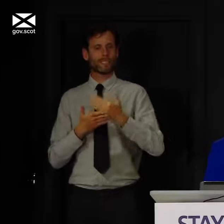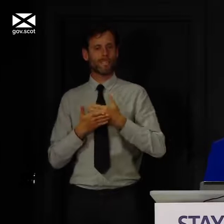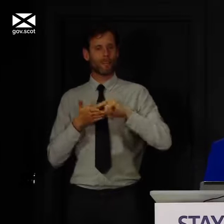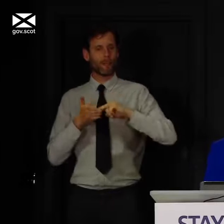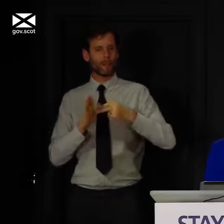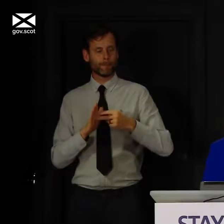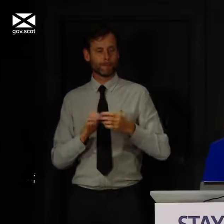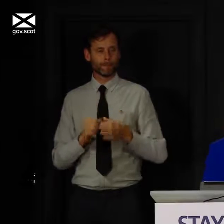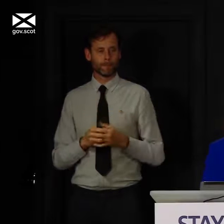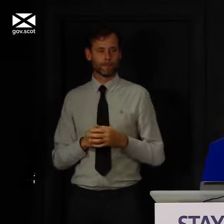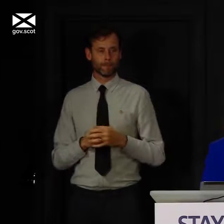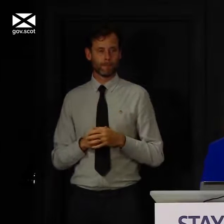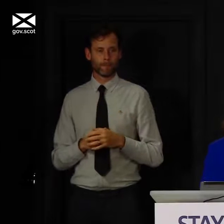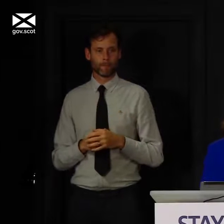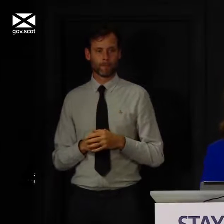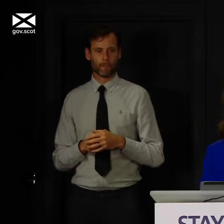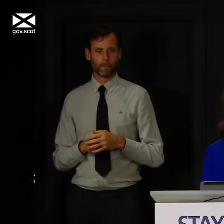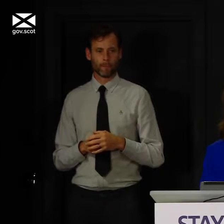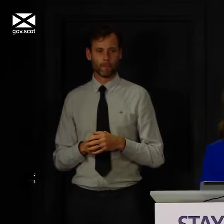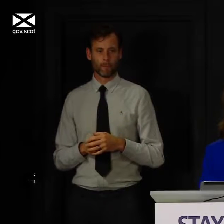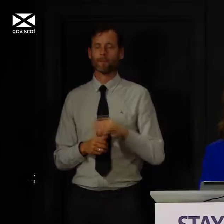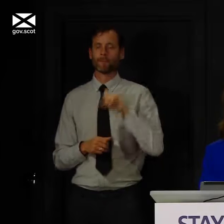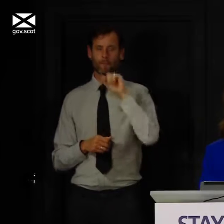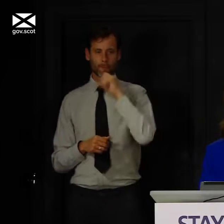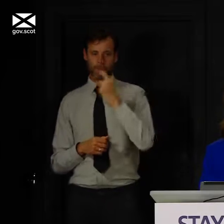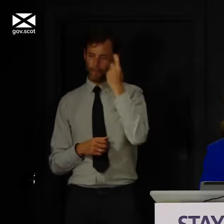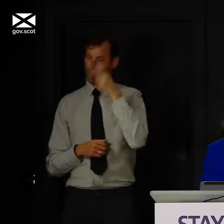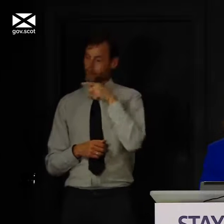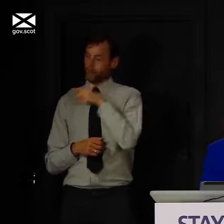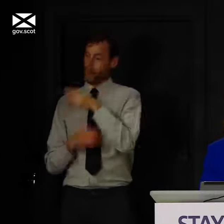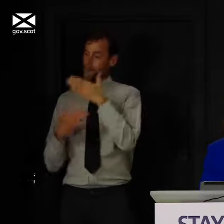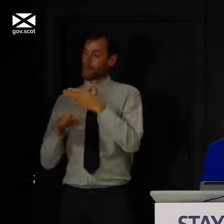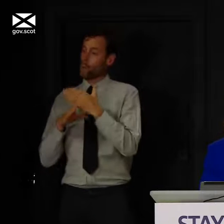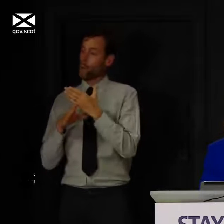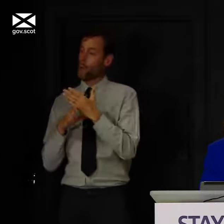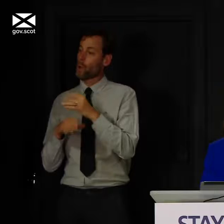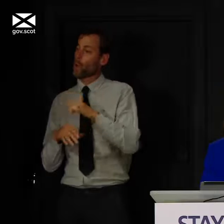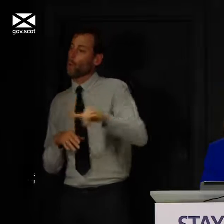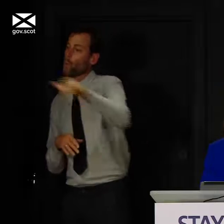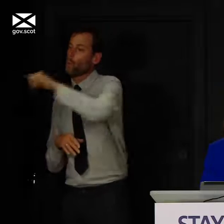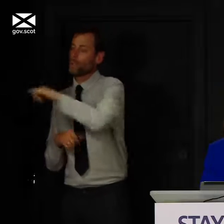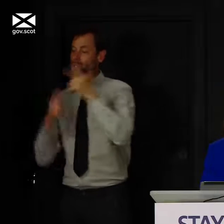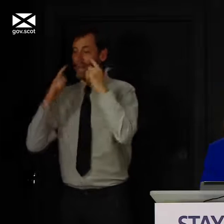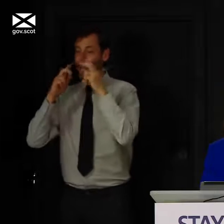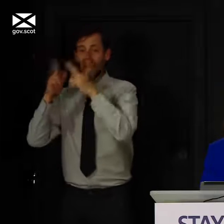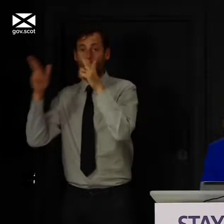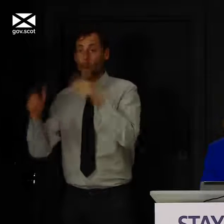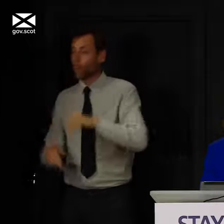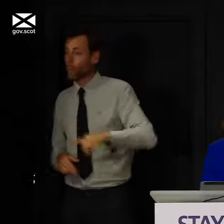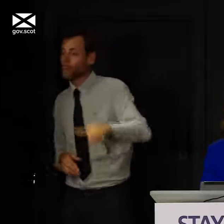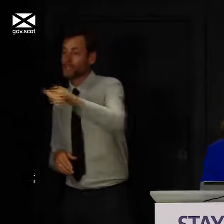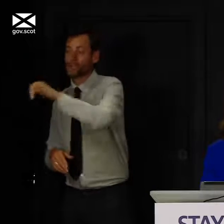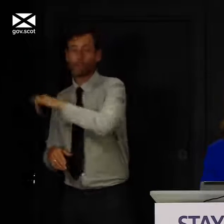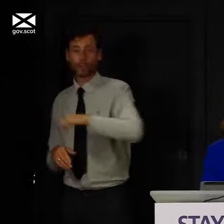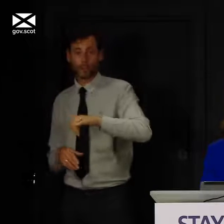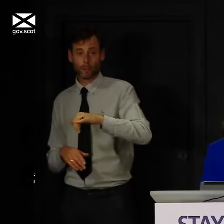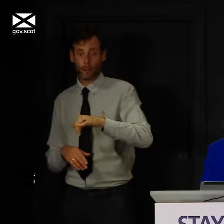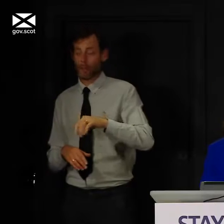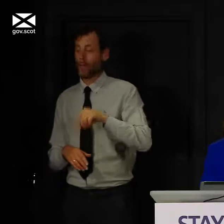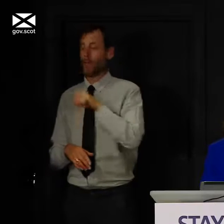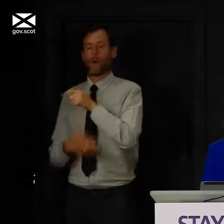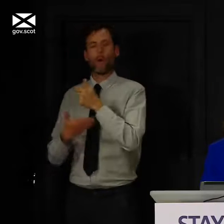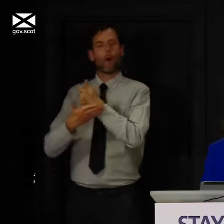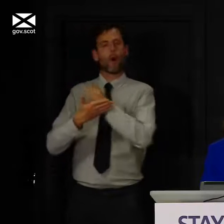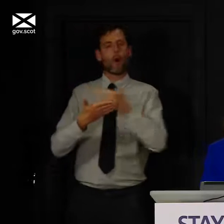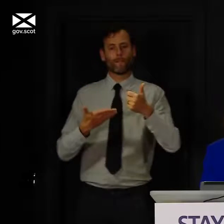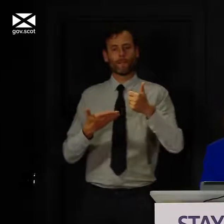be taking into account where an individual may have worked before. Very often, bank staff are going back to